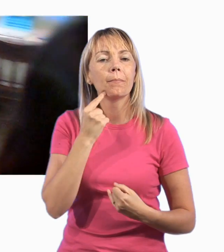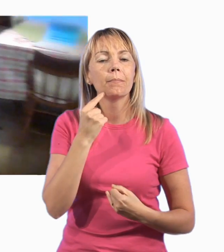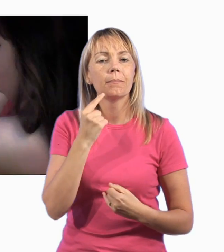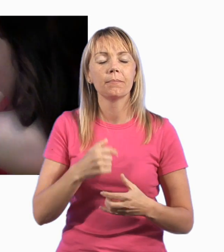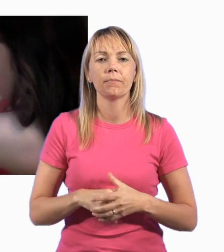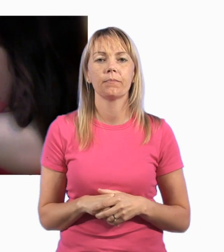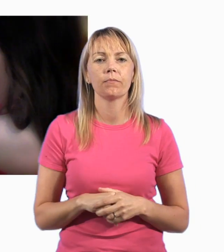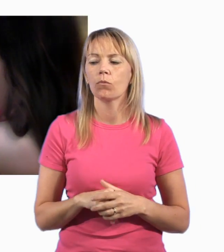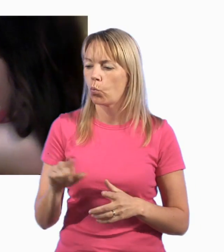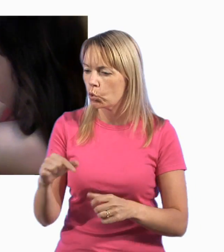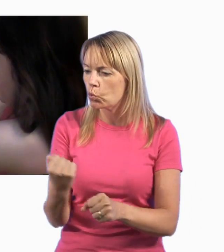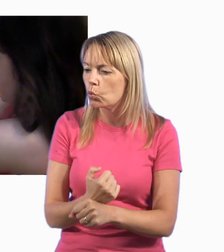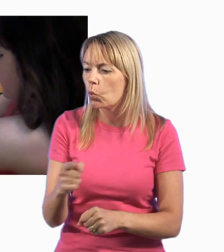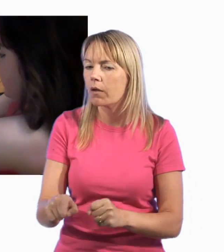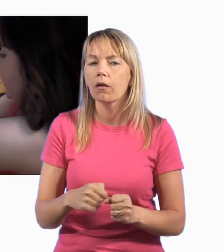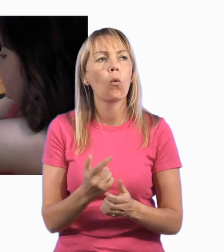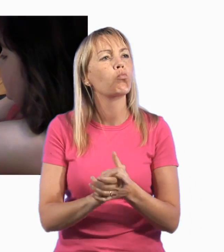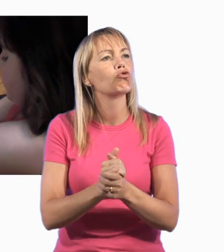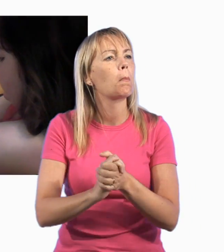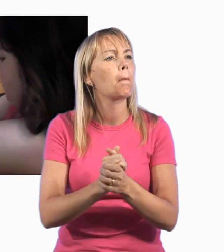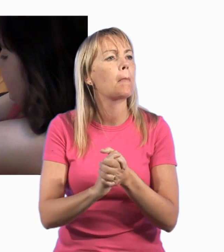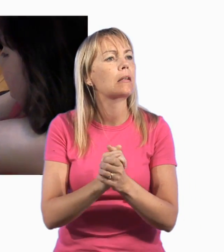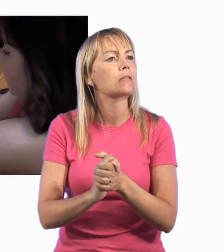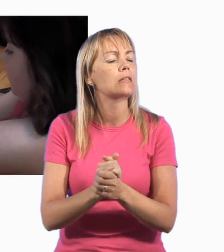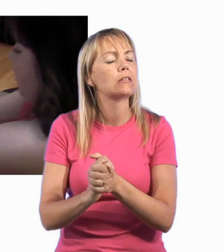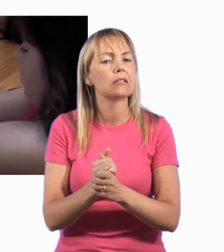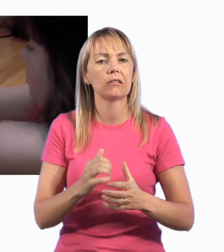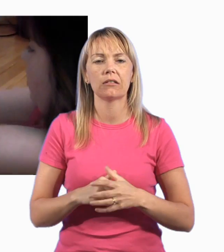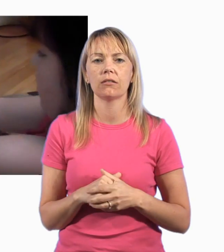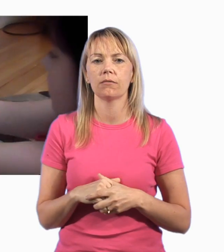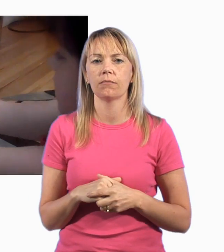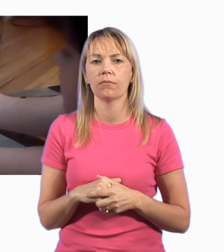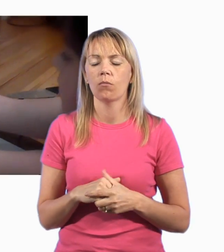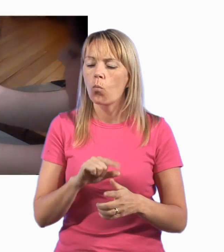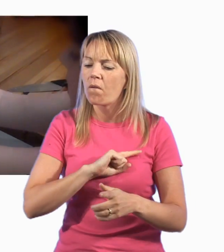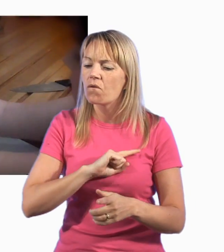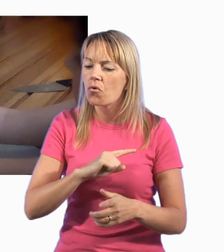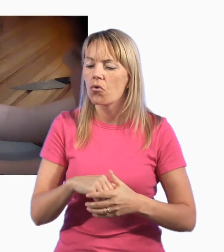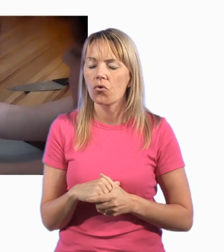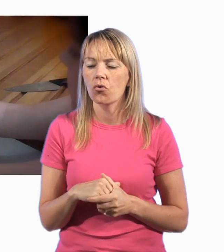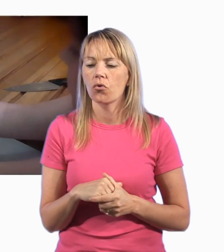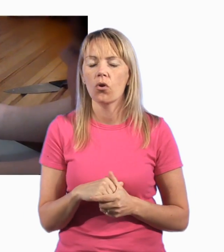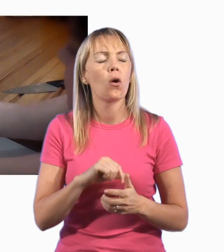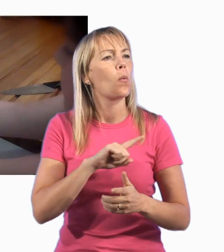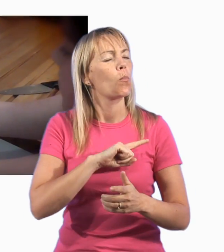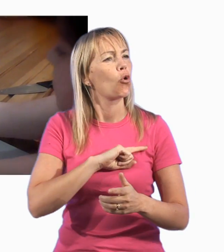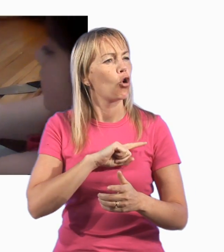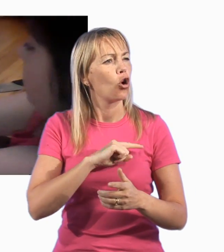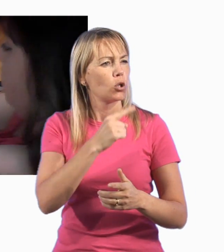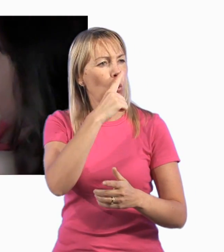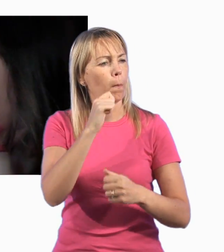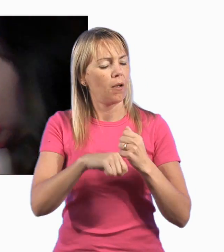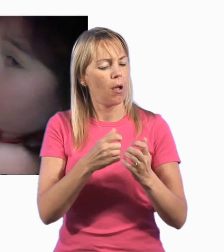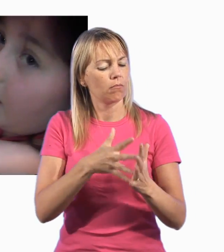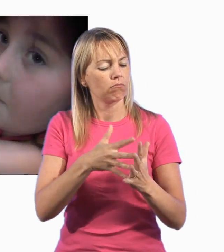What are you doing? I'm cutting up my bunny Why are you washing them? because otherwise they probably have